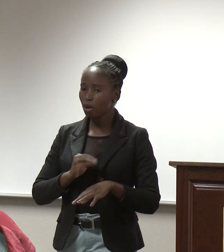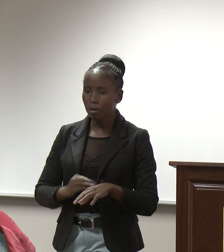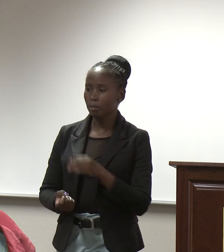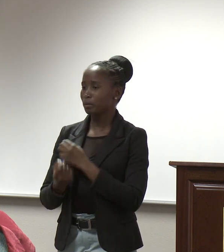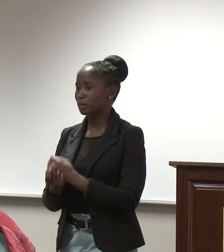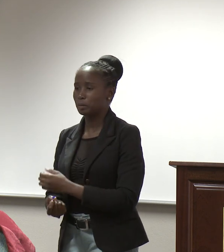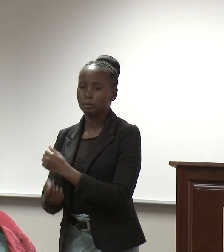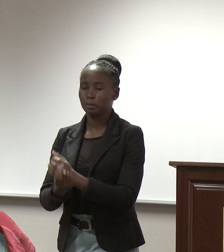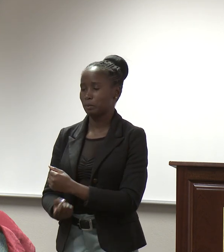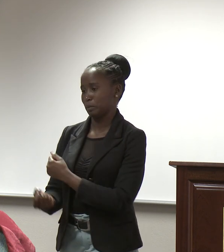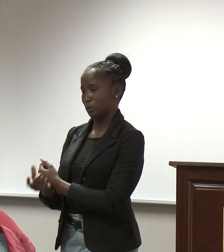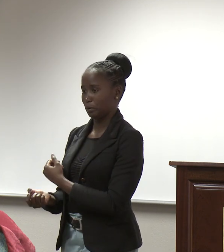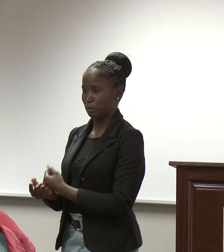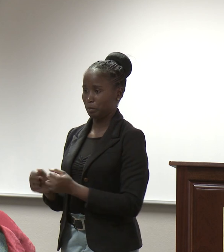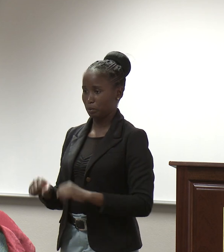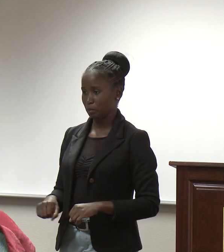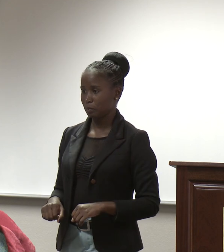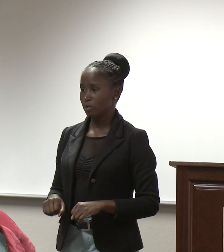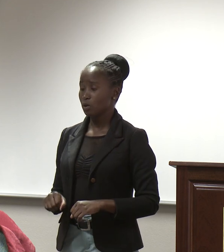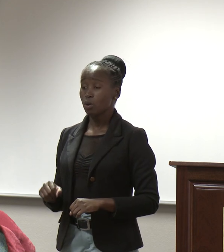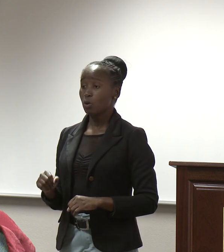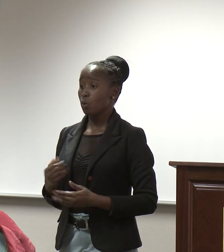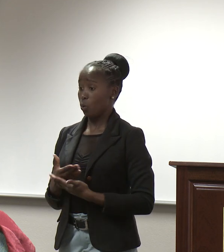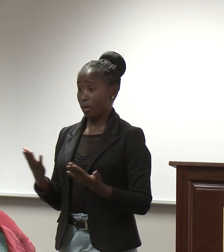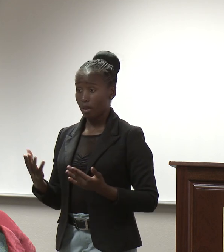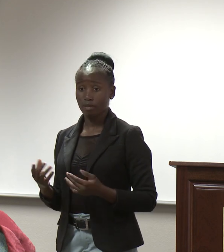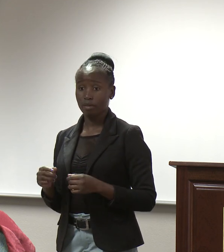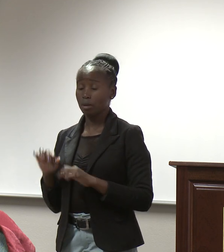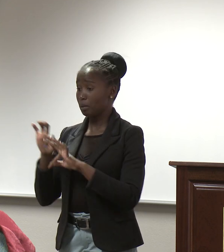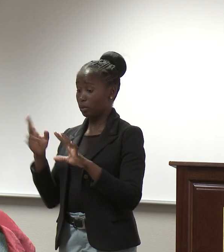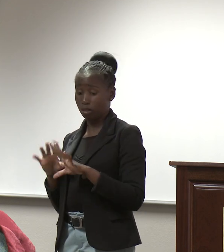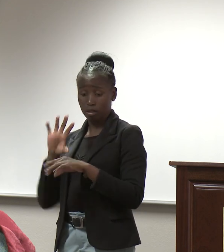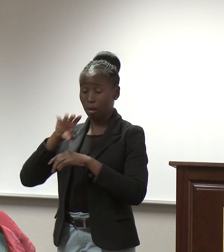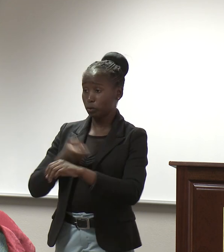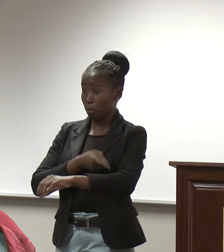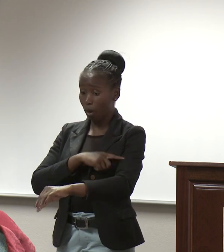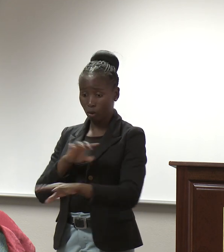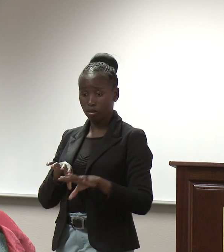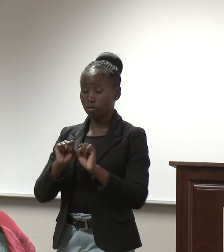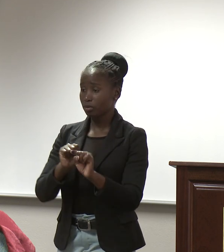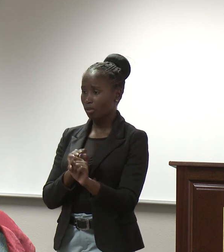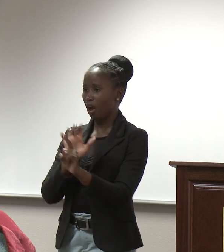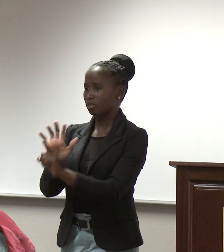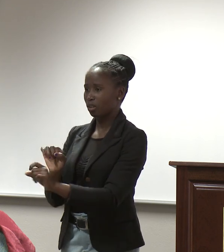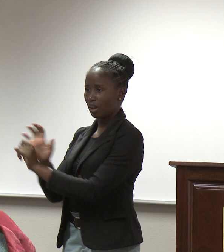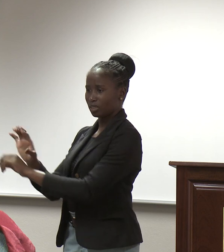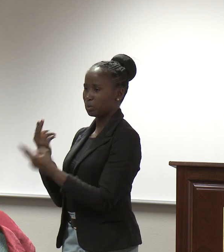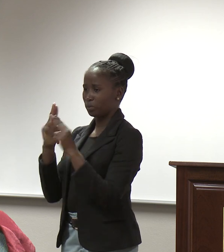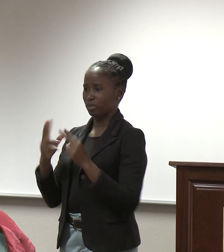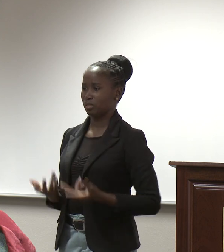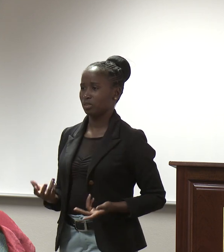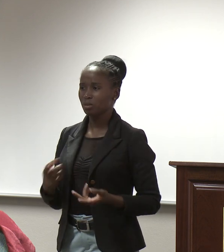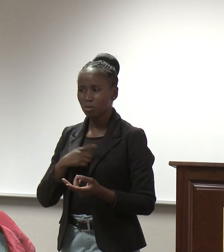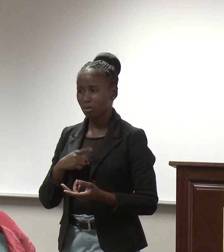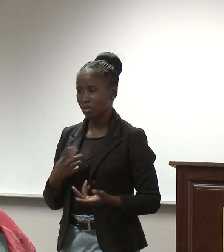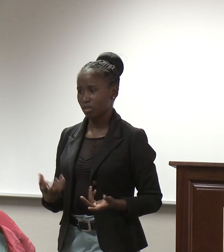thing. Whenever despots come to power, they attack the university. Why is that? We have